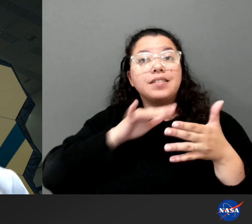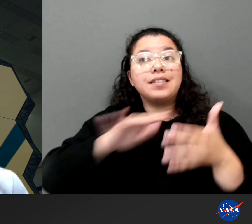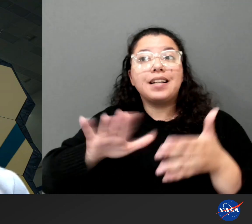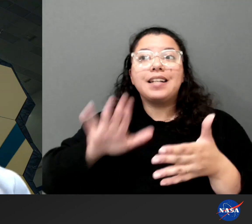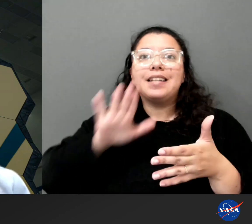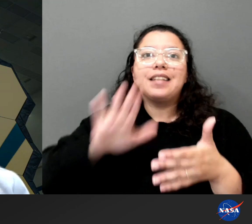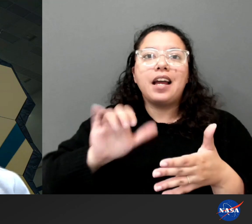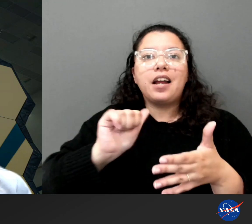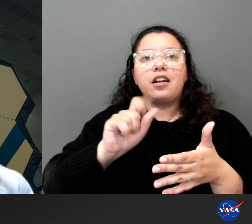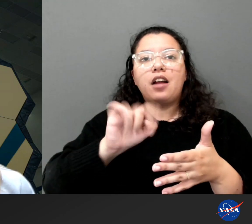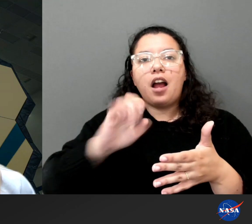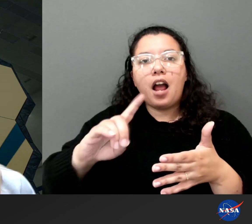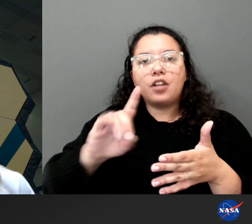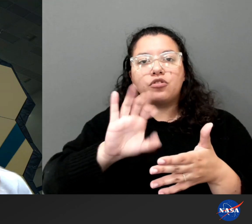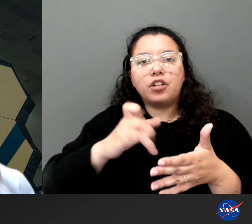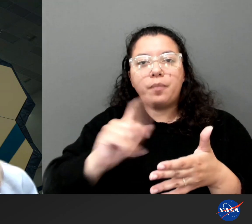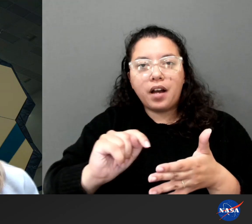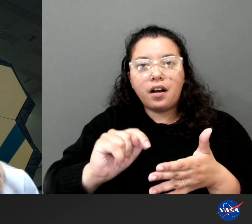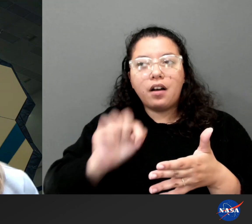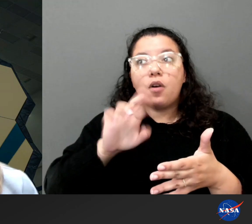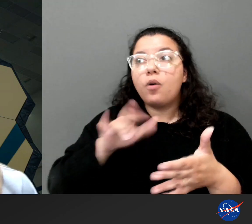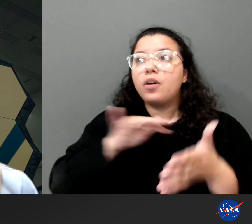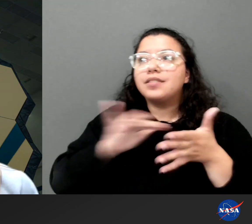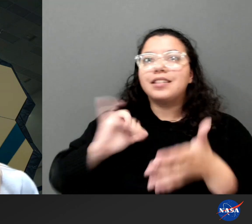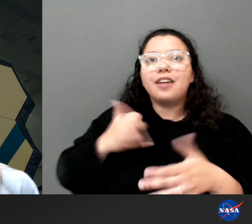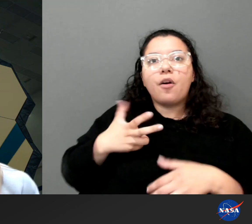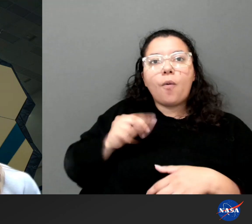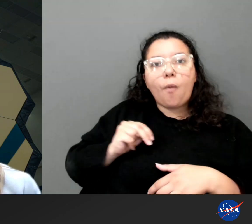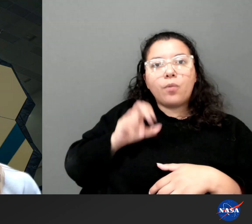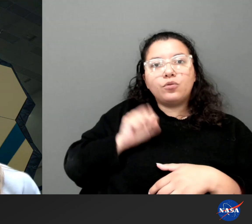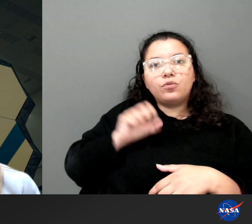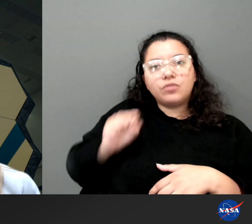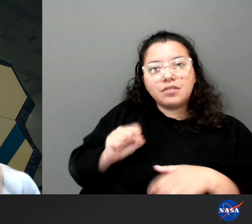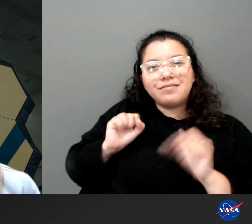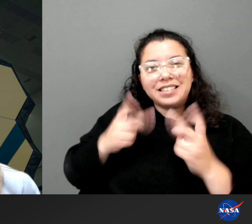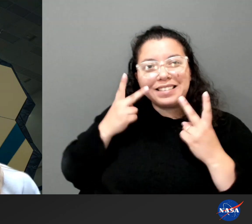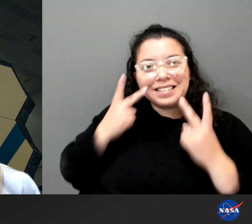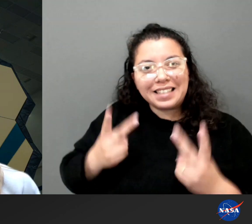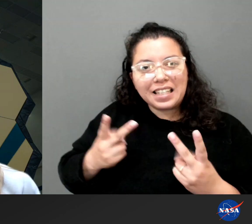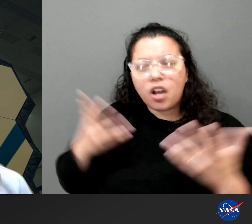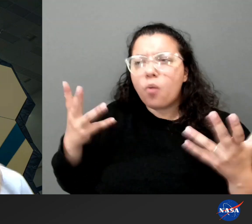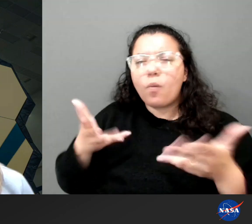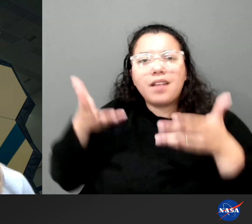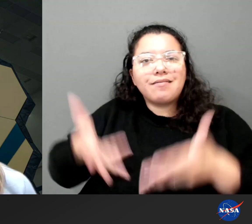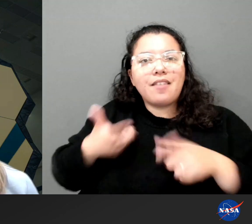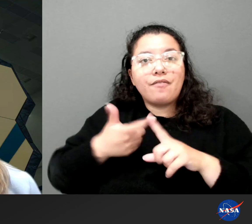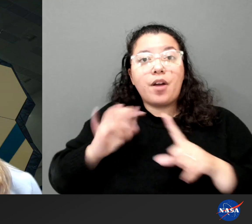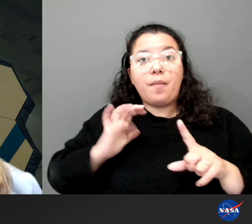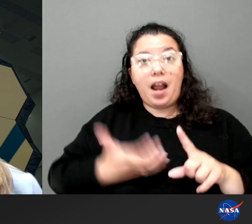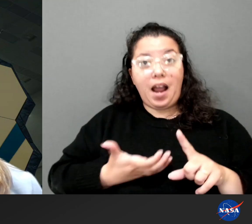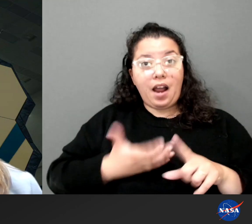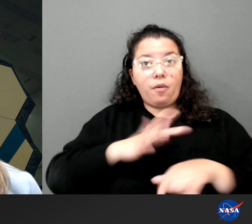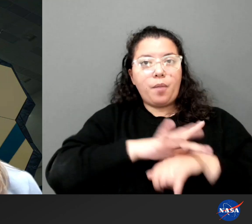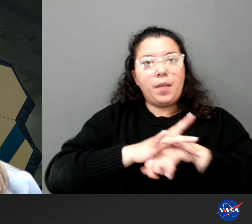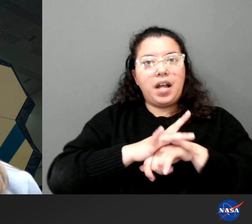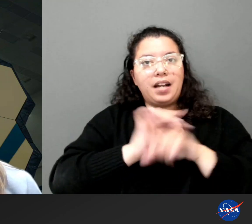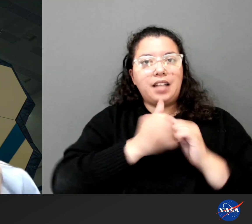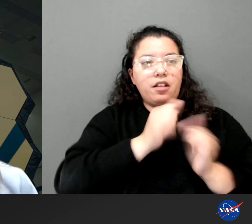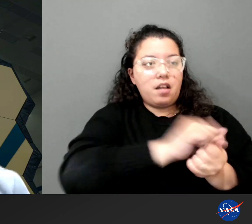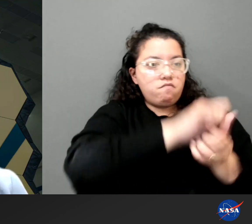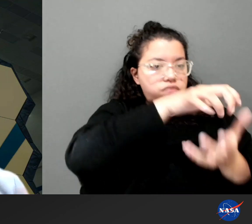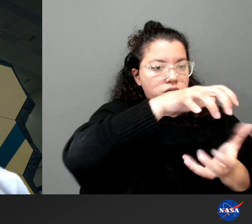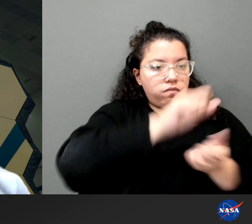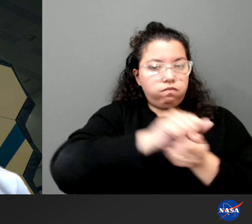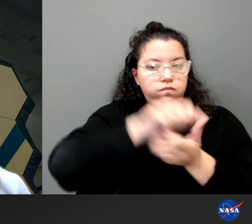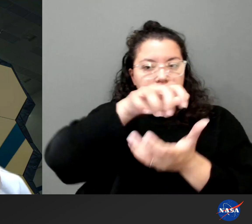own solar system, the preserved or leftover crumbs from when our planets formed, all the way into our own planetary bodies in the solar